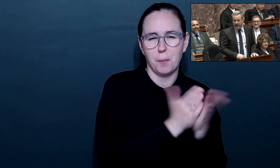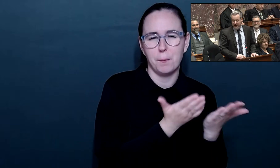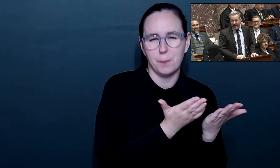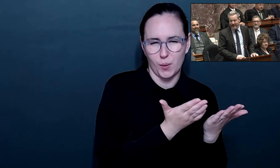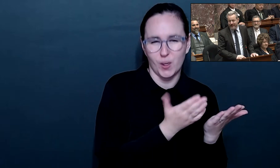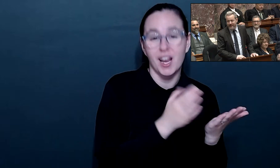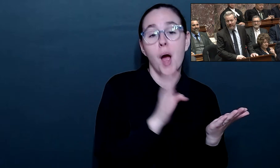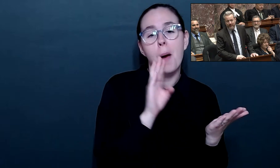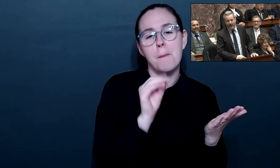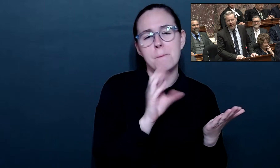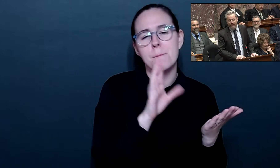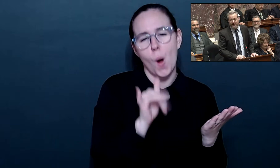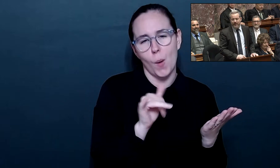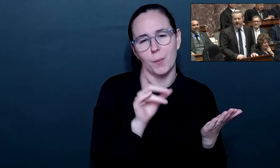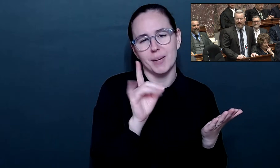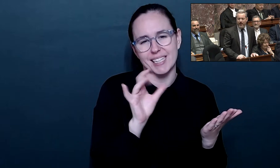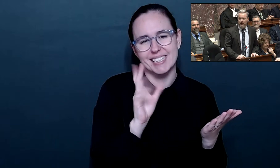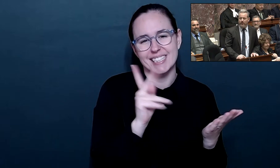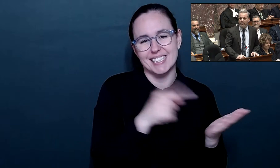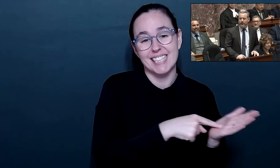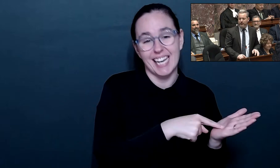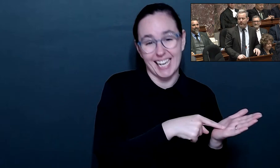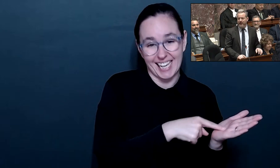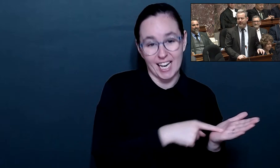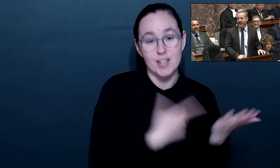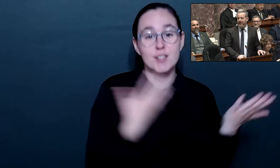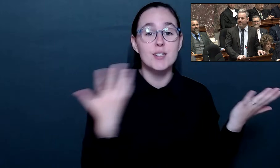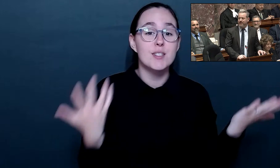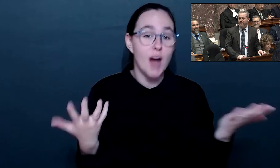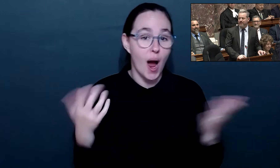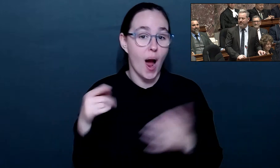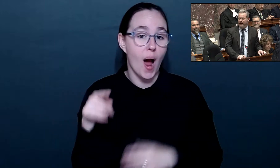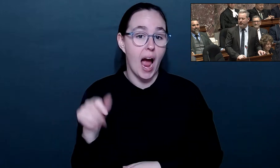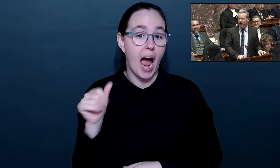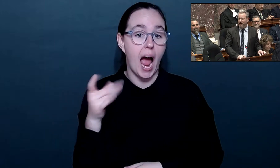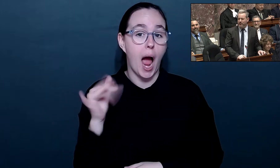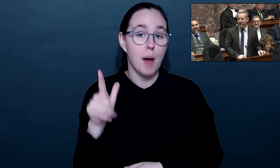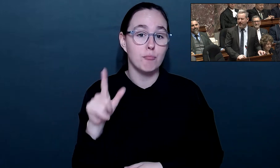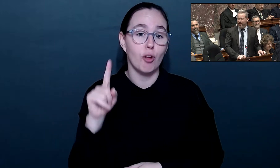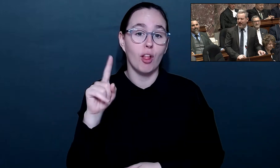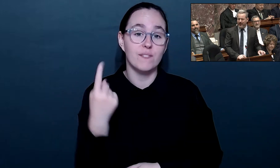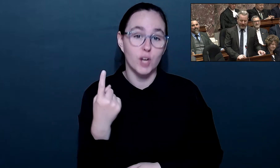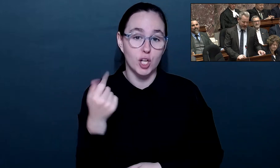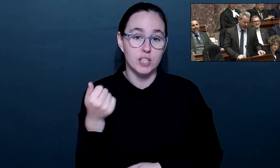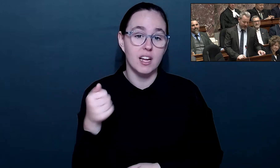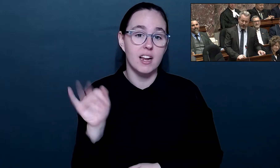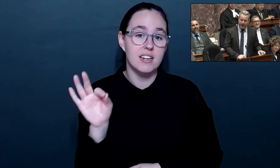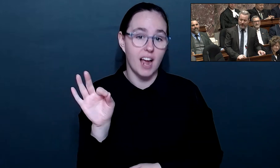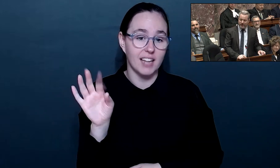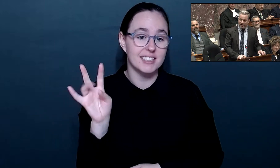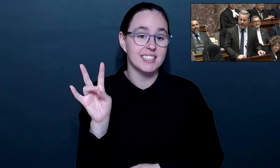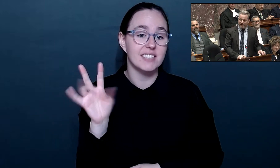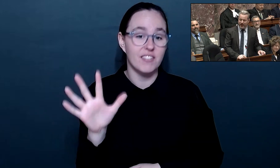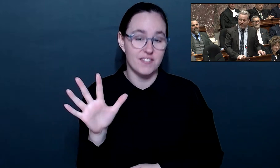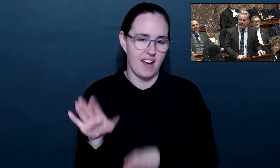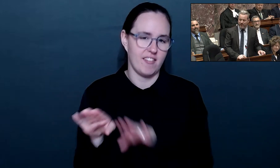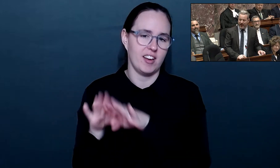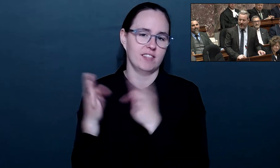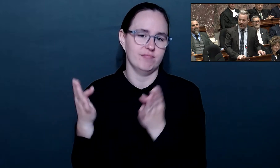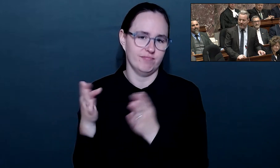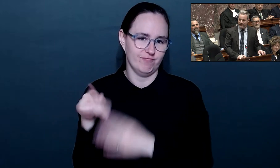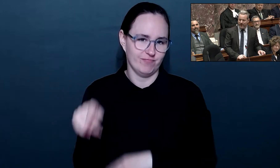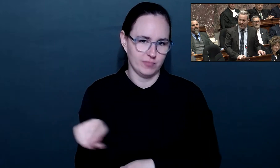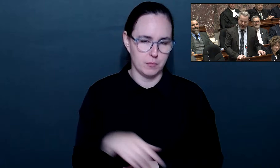1st, 1975. Now, the first week they made a choice where they did not serve fish and chips, and they almost